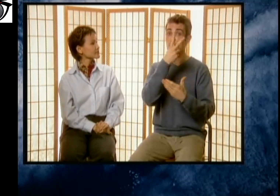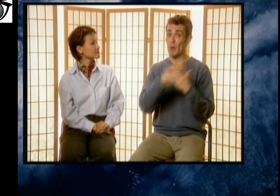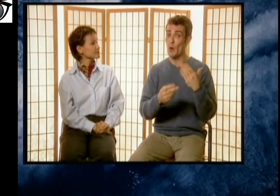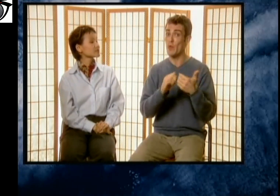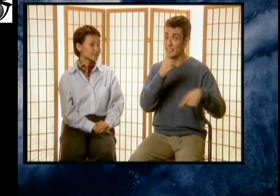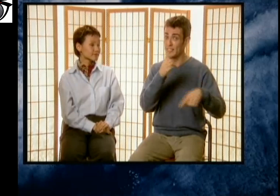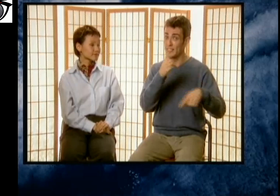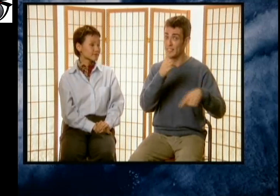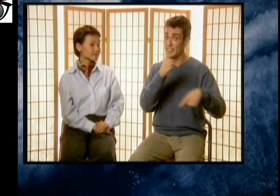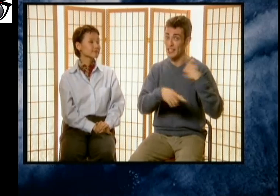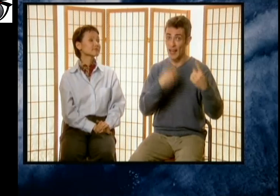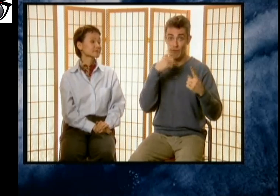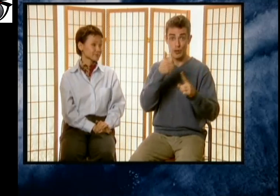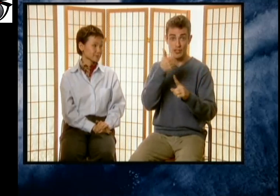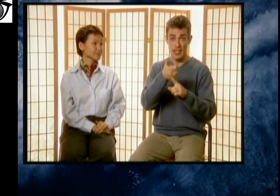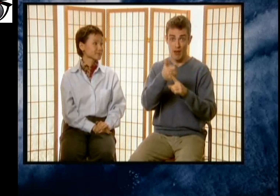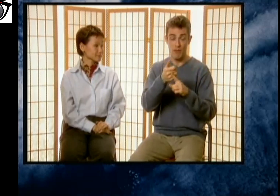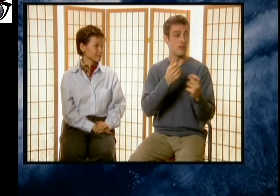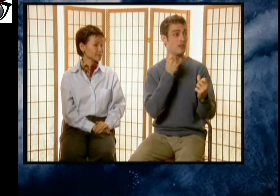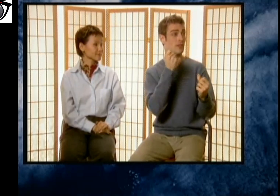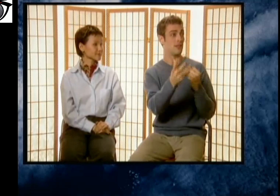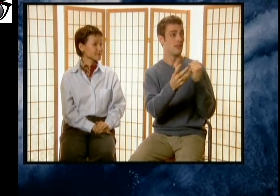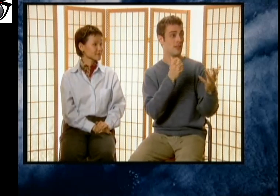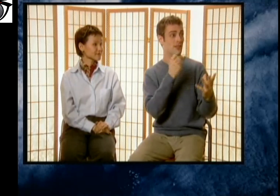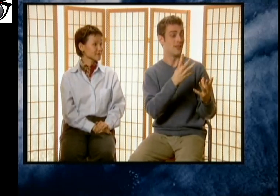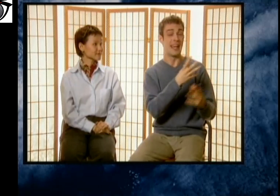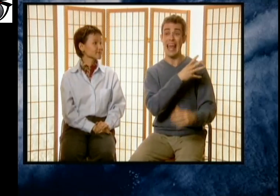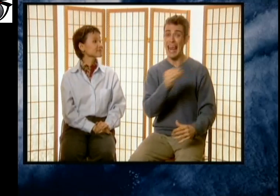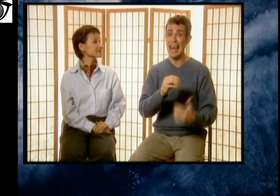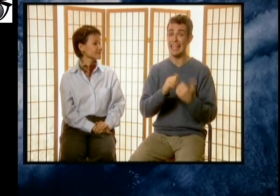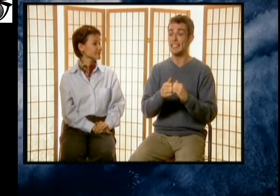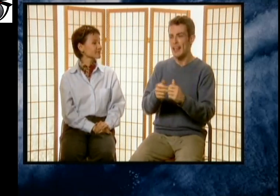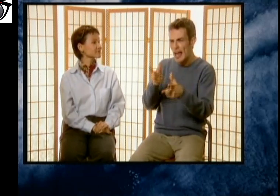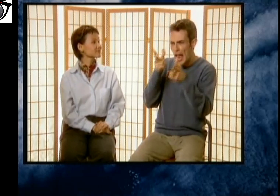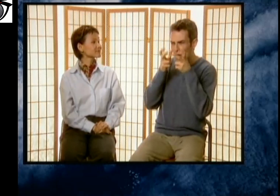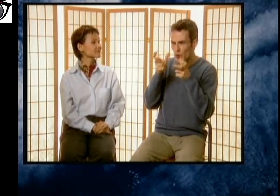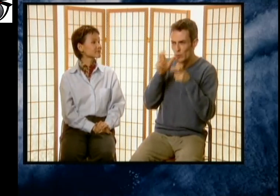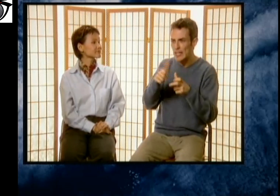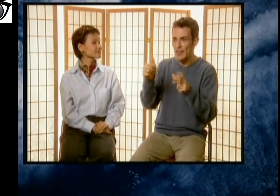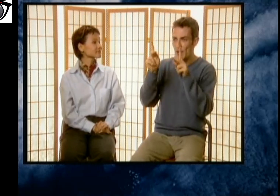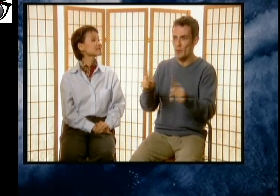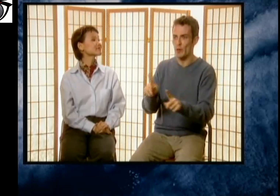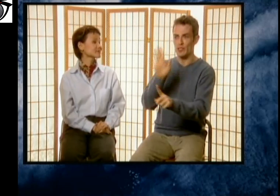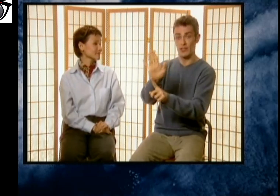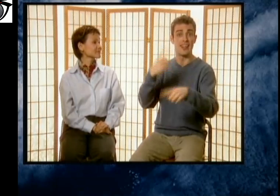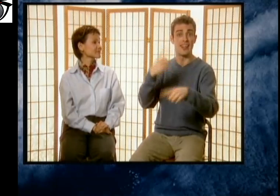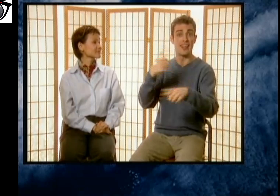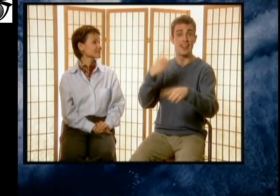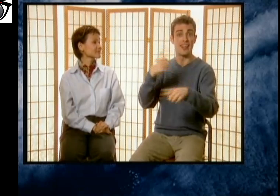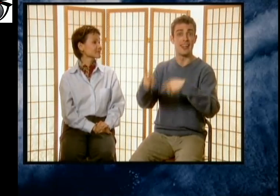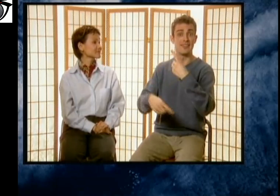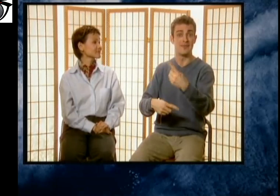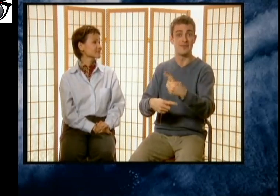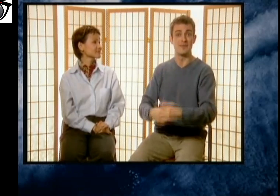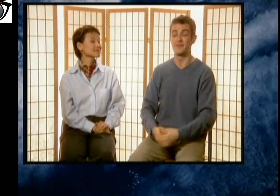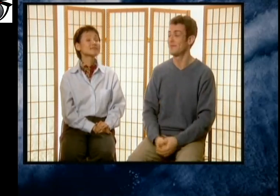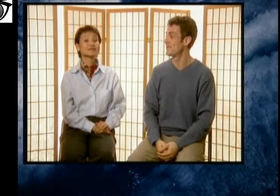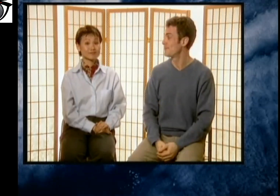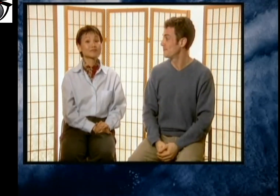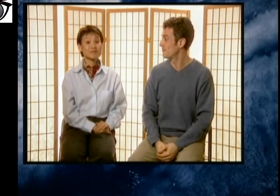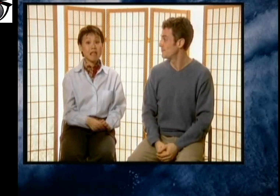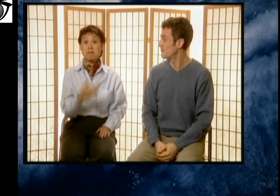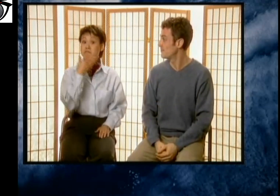that you learn both how to sign for yourself and how to read the other person when they sign.